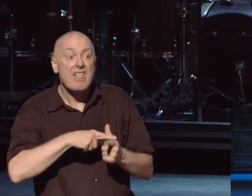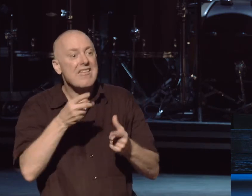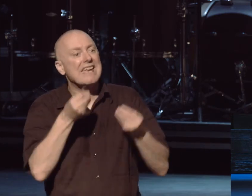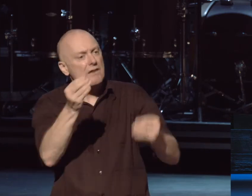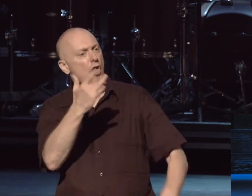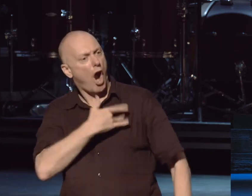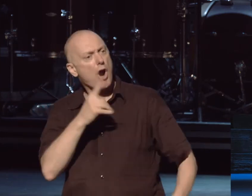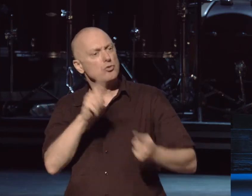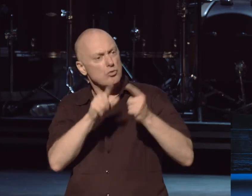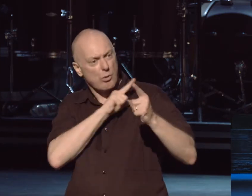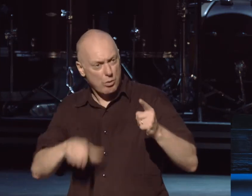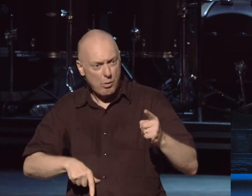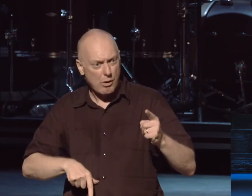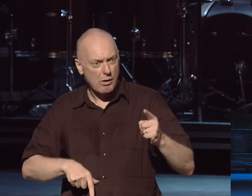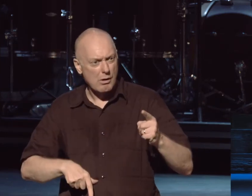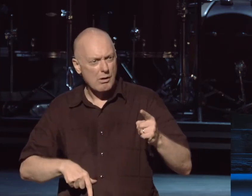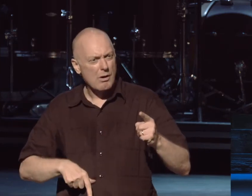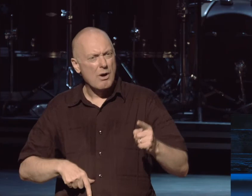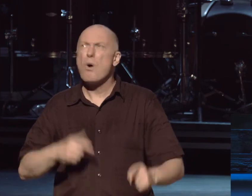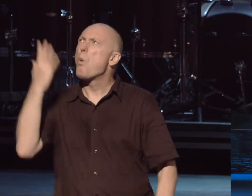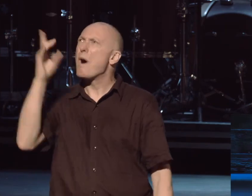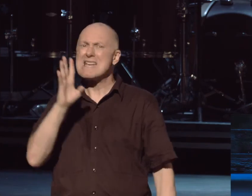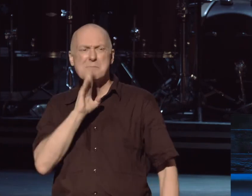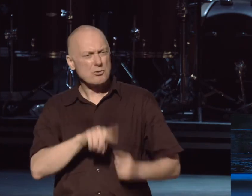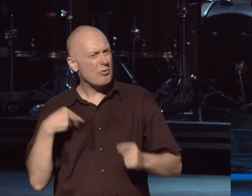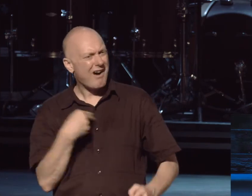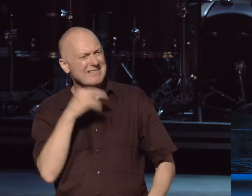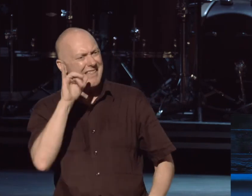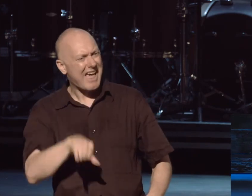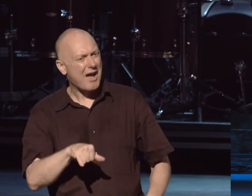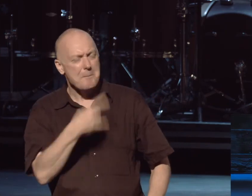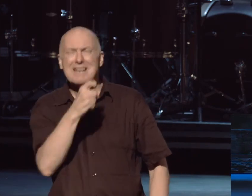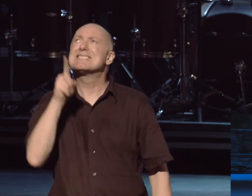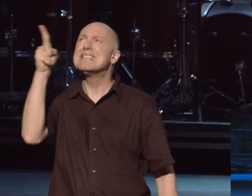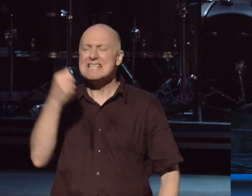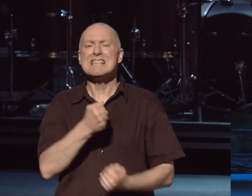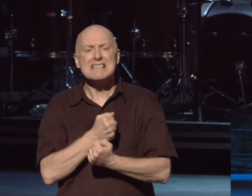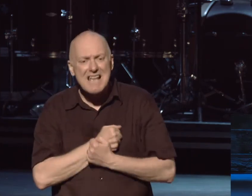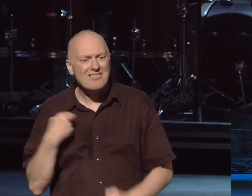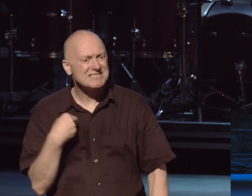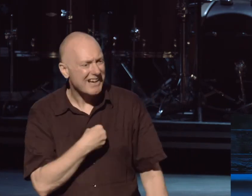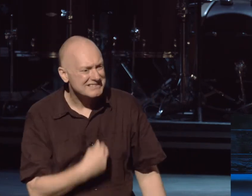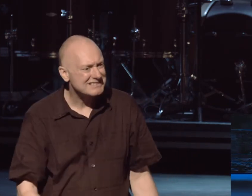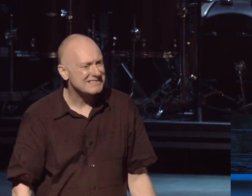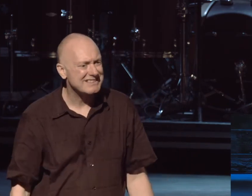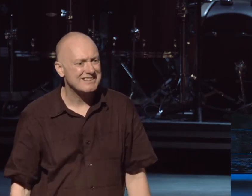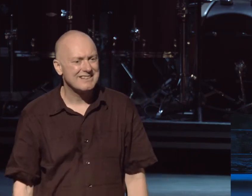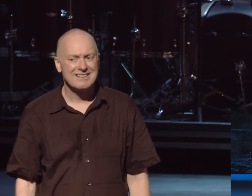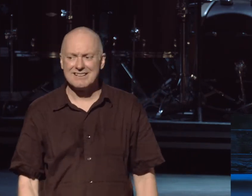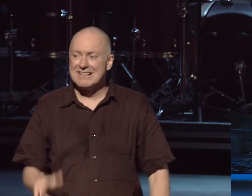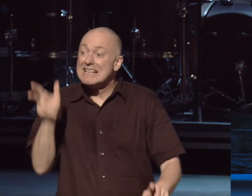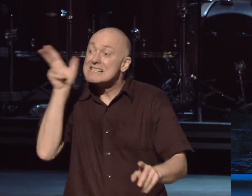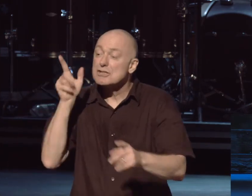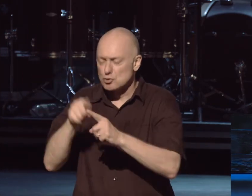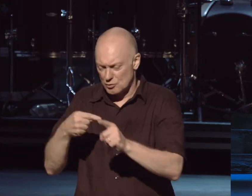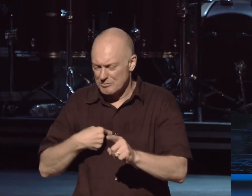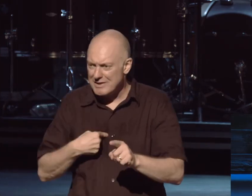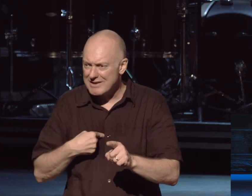why does he speak to us like this? Because he loves us. Listen, he loves you.